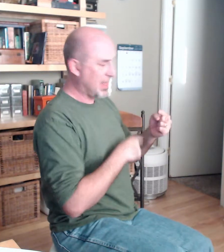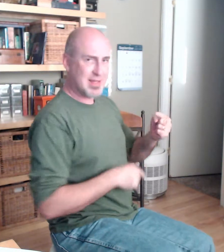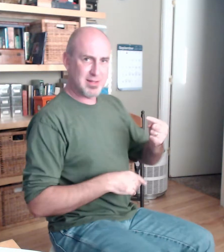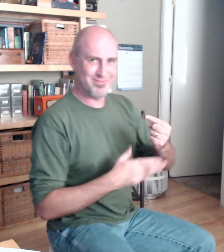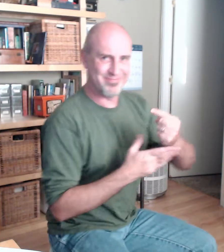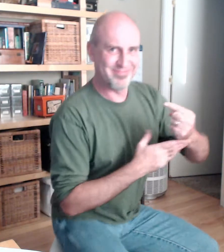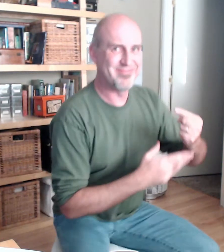hand,